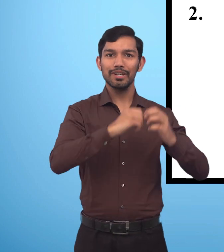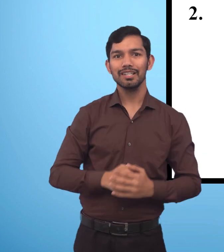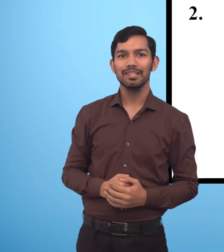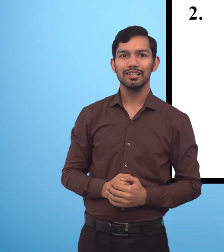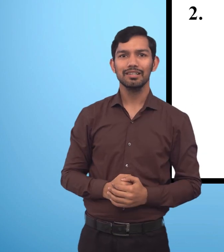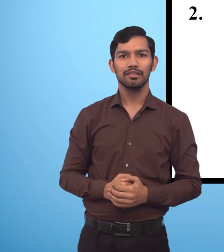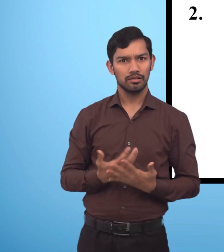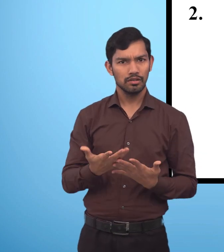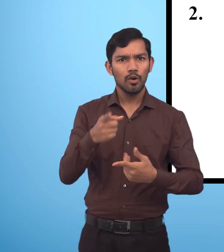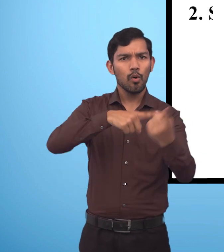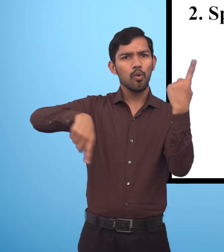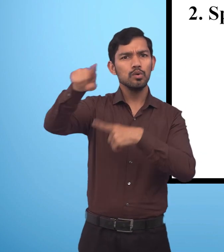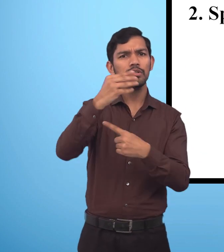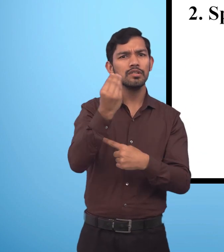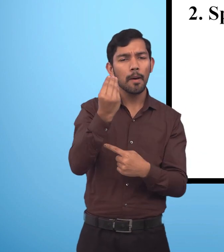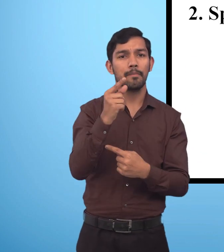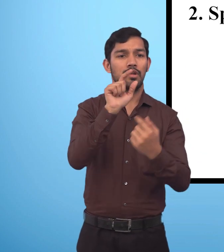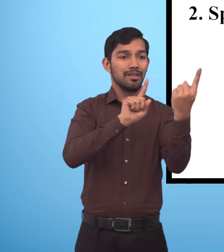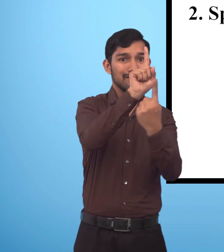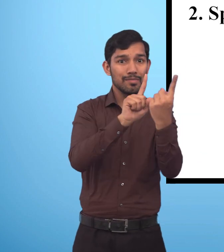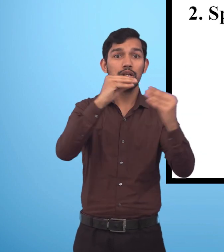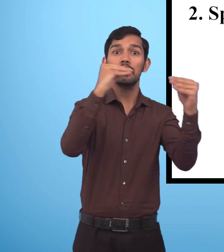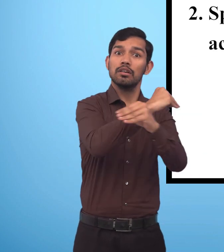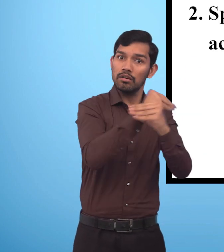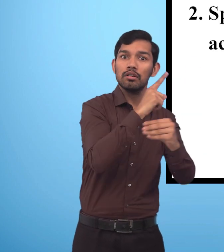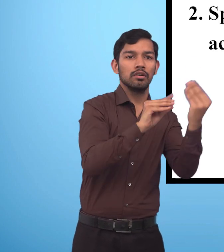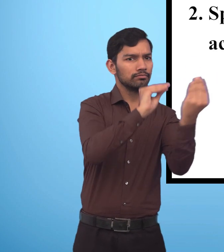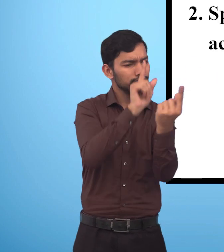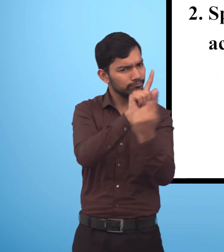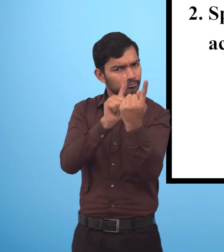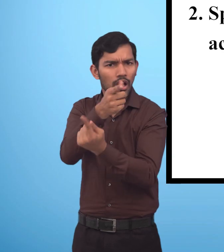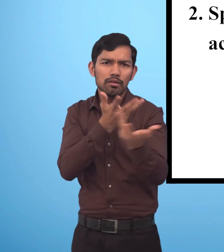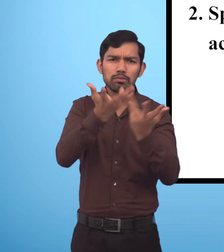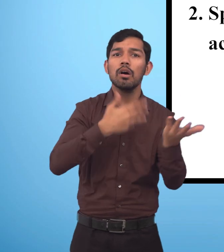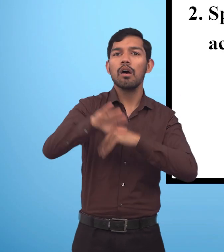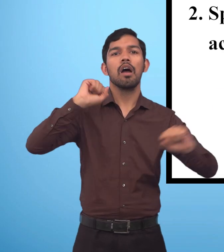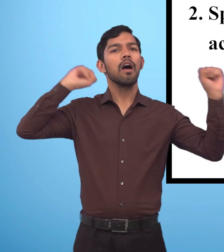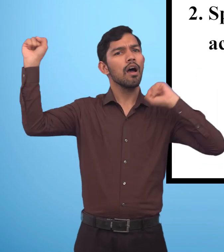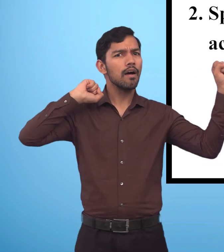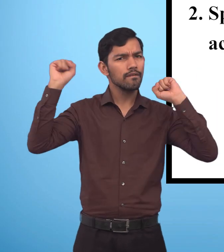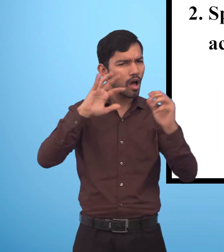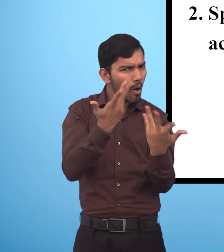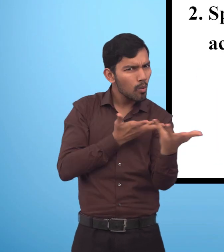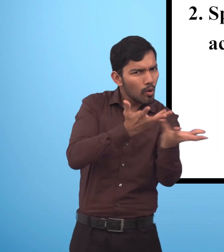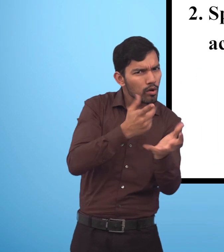B. Speak the example questions aloud as a peer activity at least 5